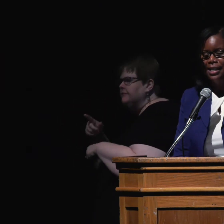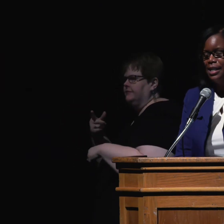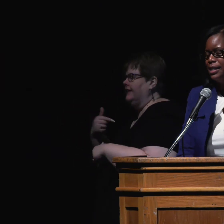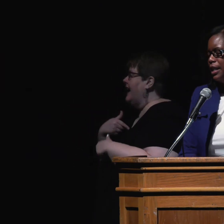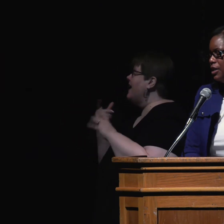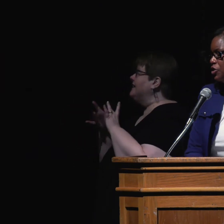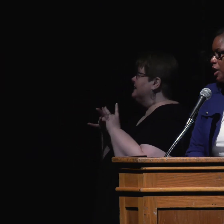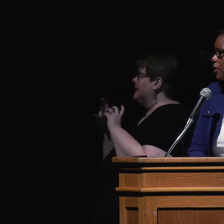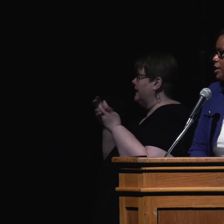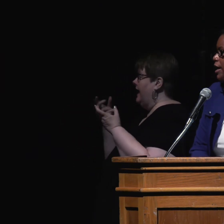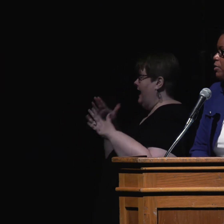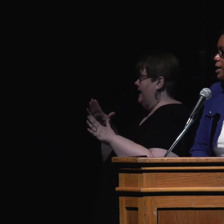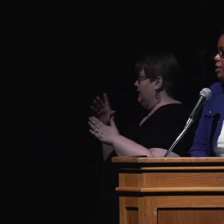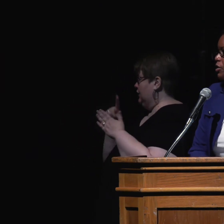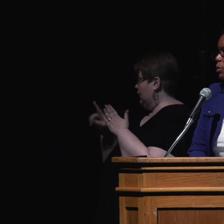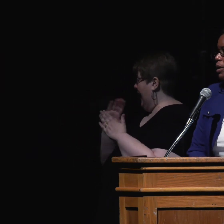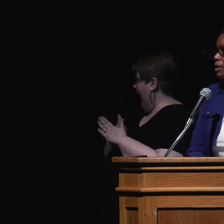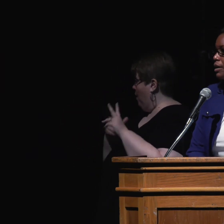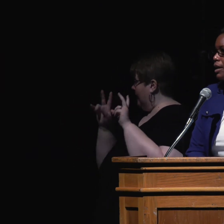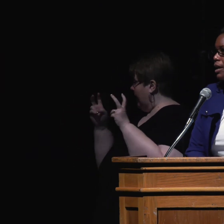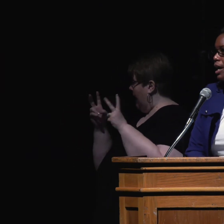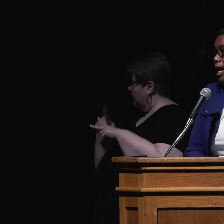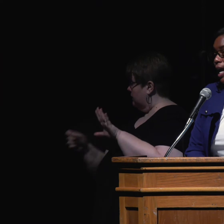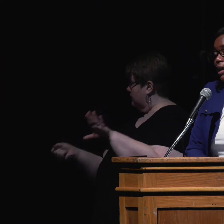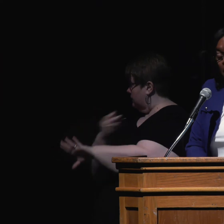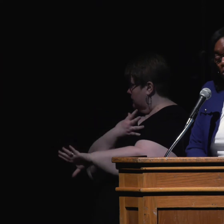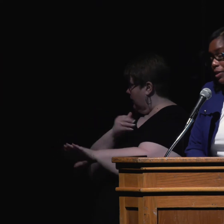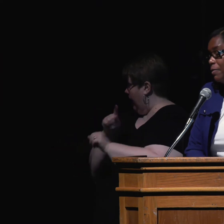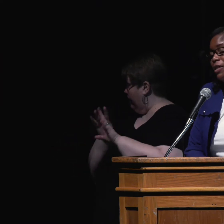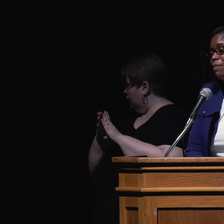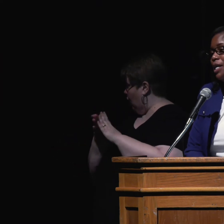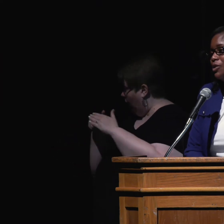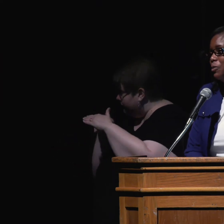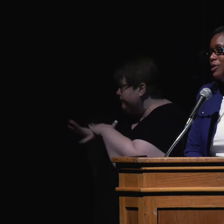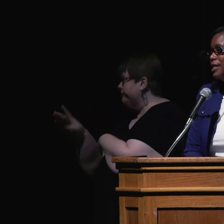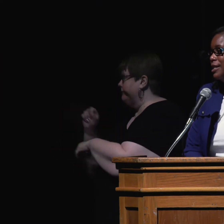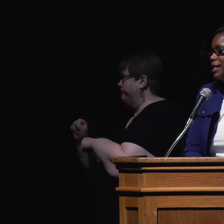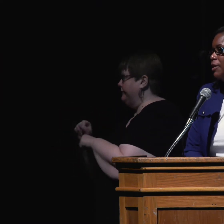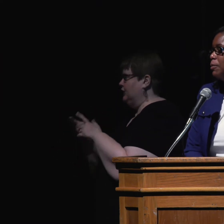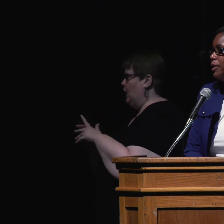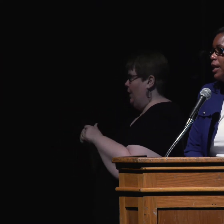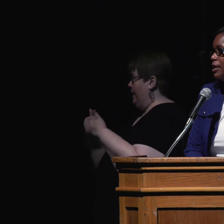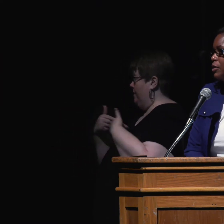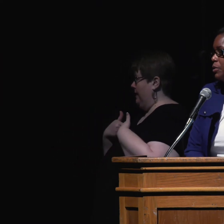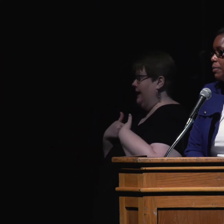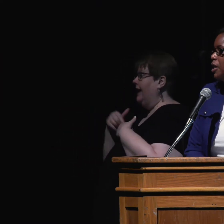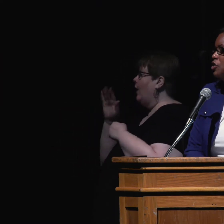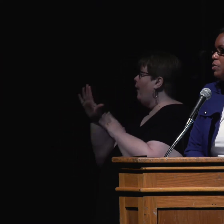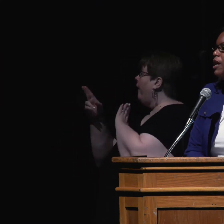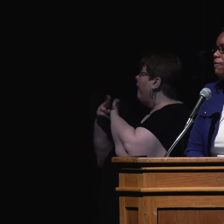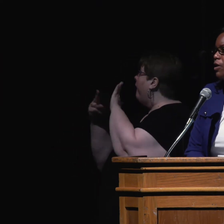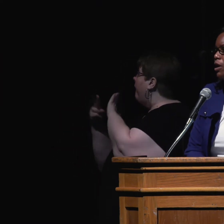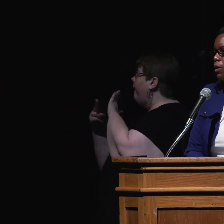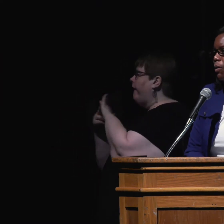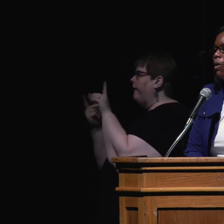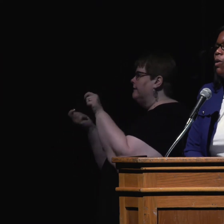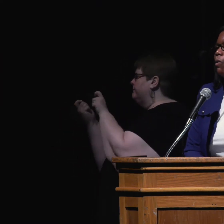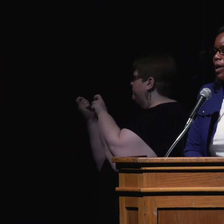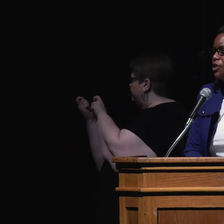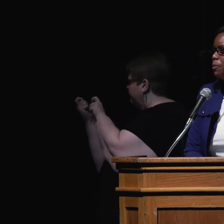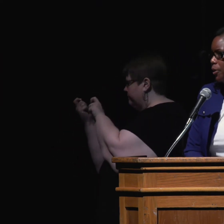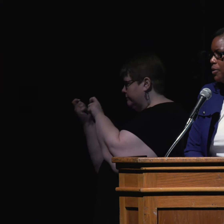saying that says, let us check our titles at the door. And starting with me, superintendent title, put it at the door, because you never